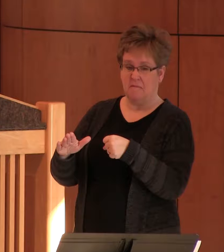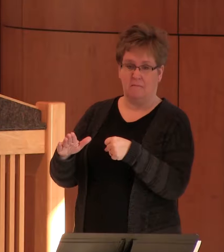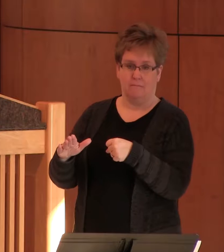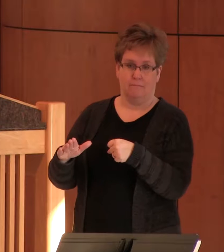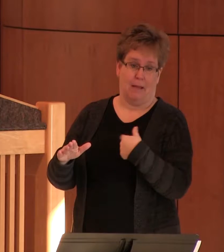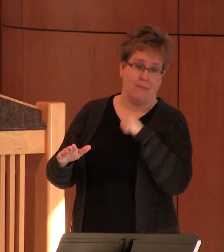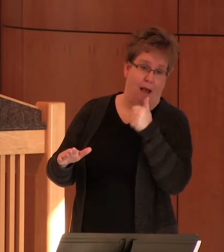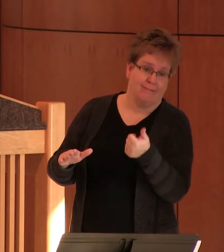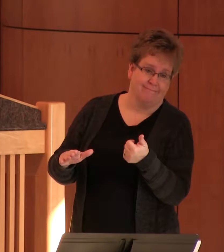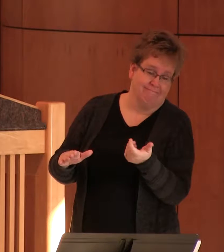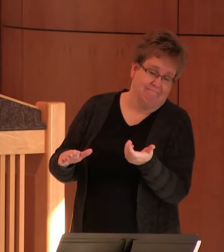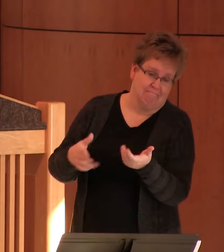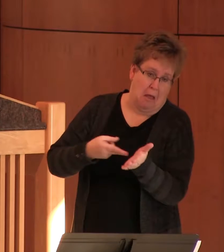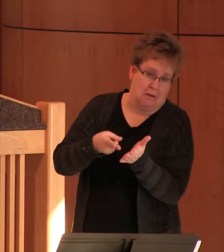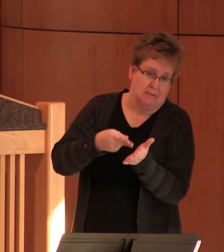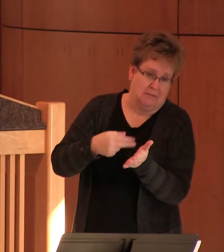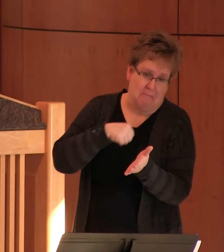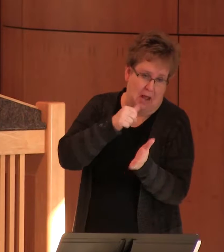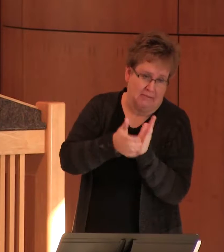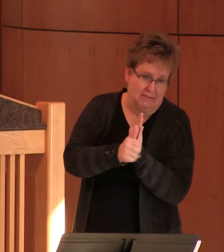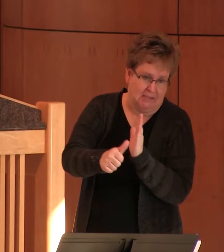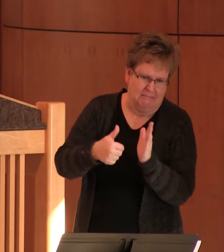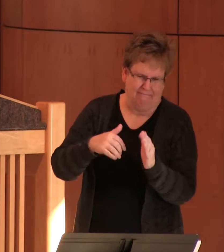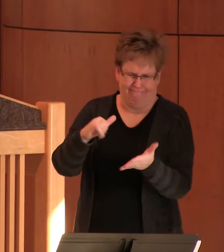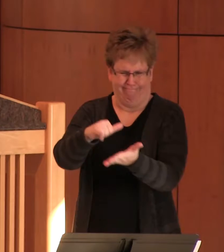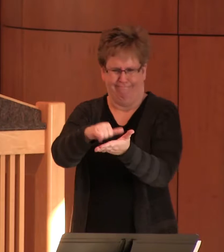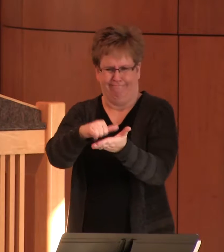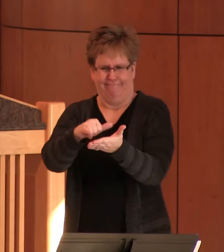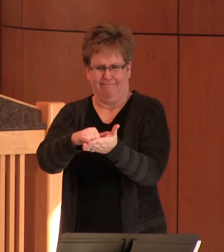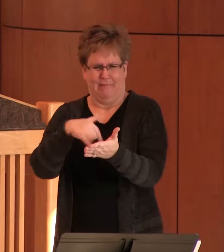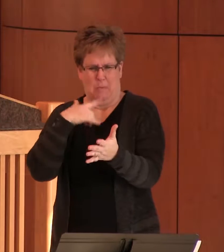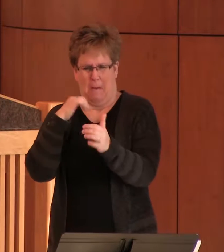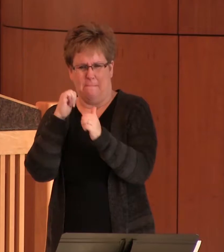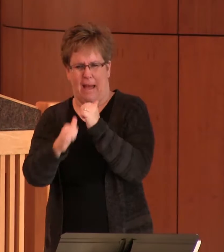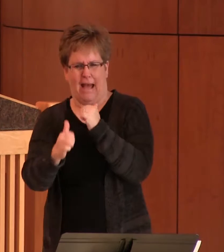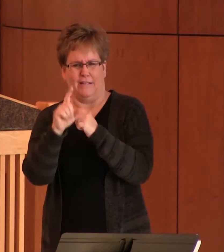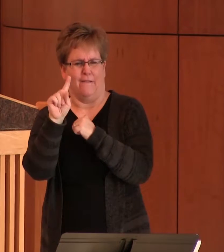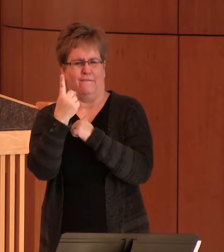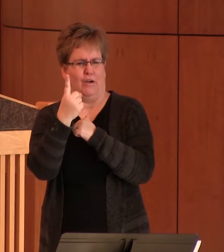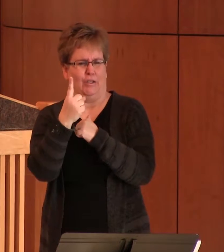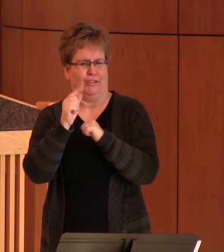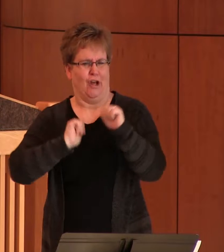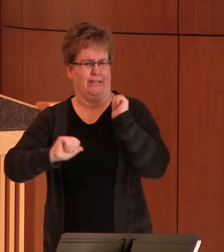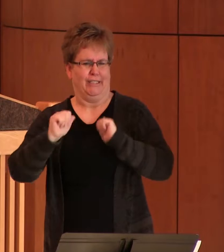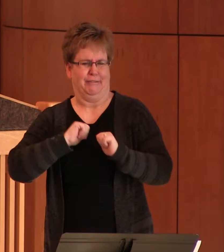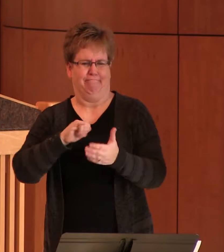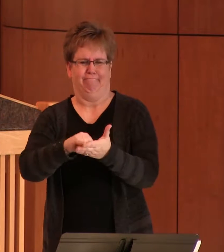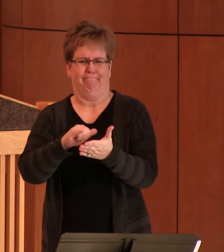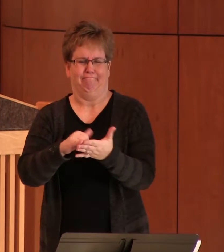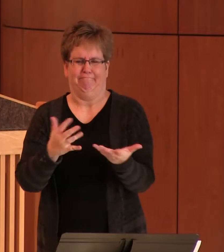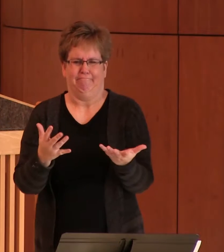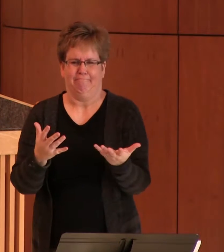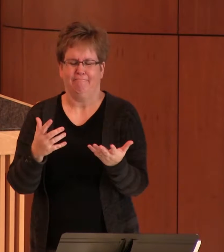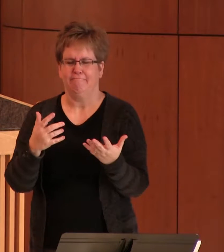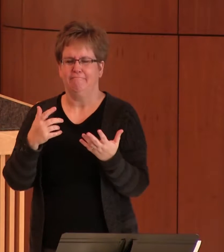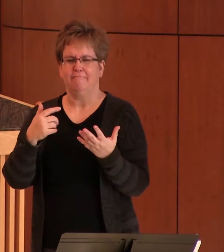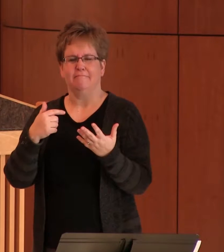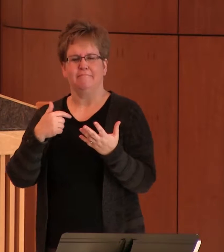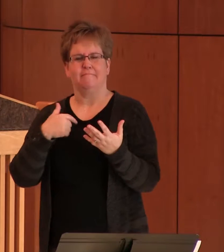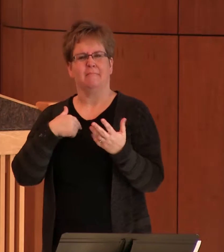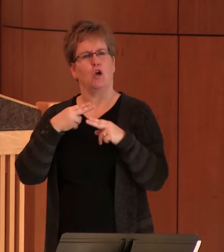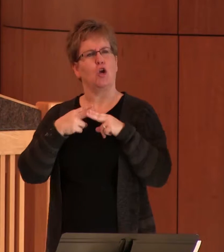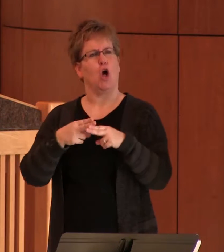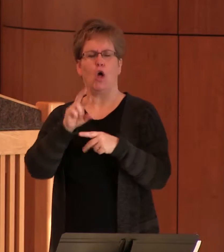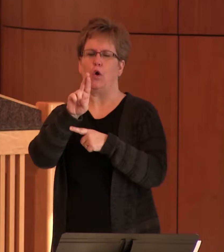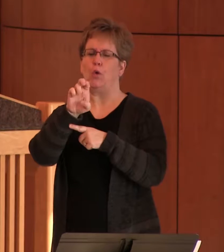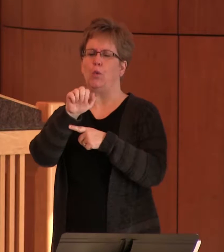is, I'm not. There's no way I was making it past the first round. Well, I just call this a little bit of realism,